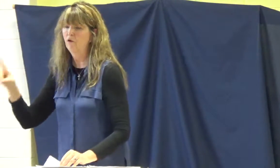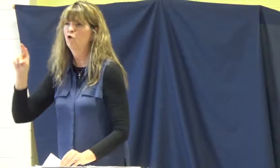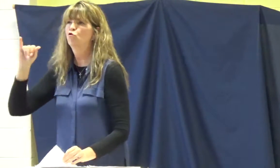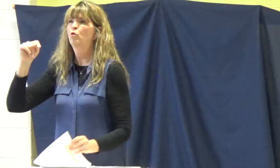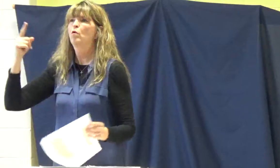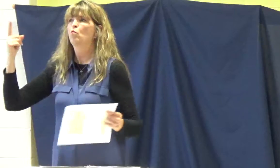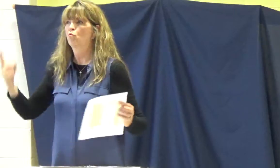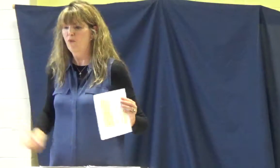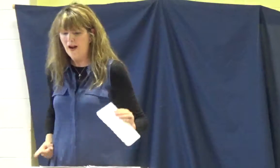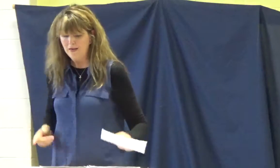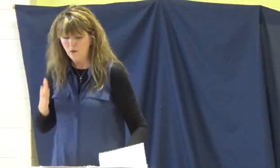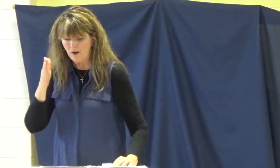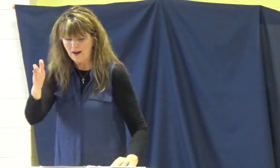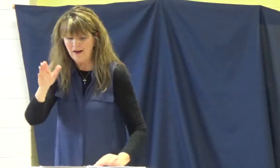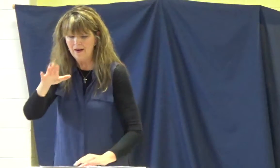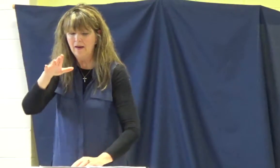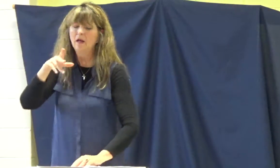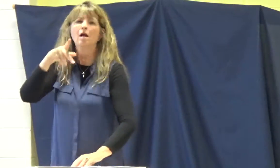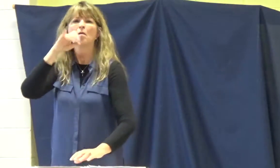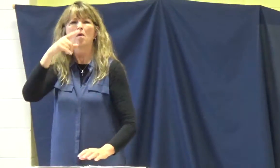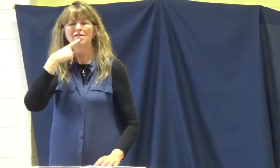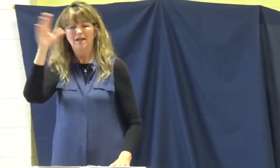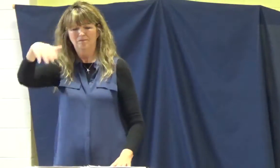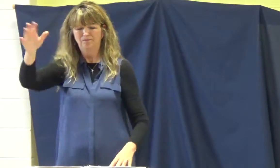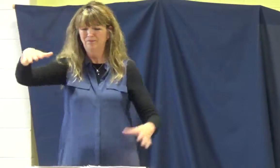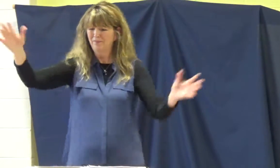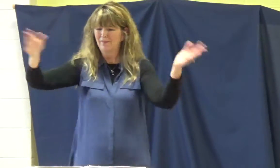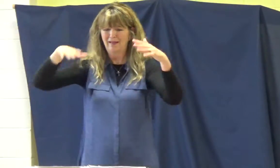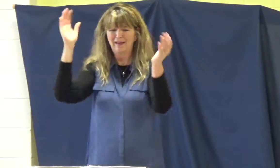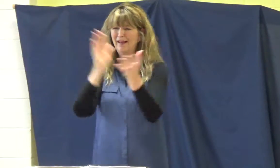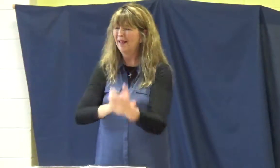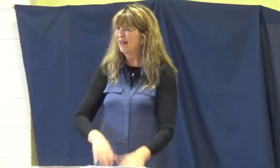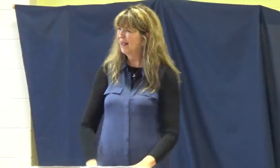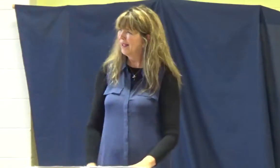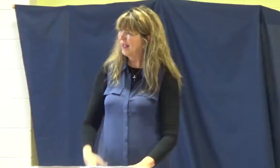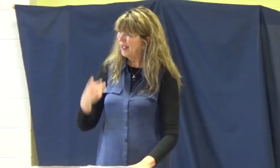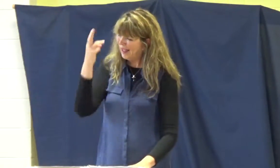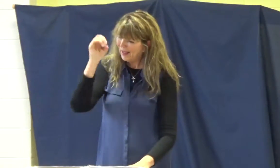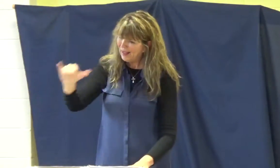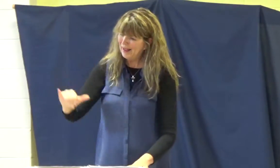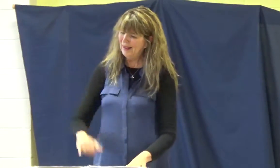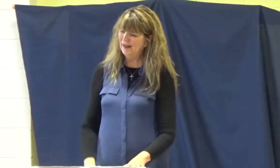But Paul wanted Philemon to do the right thing on his